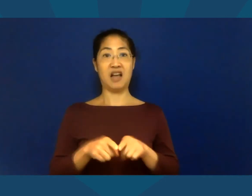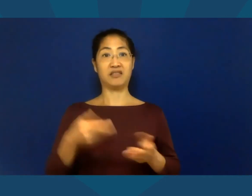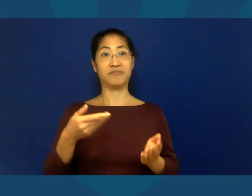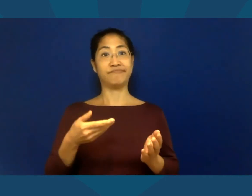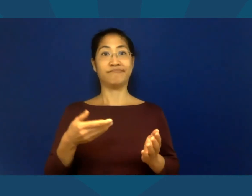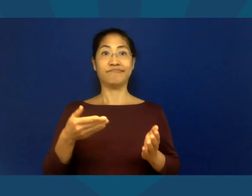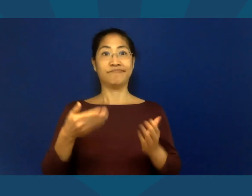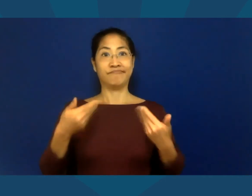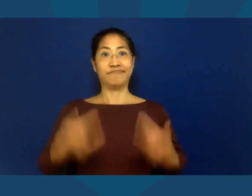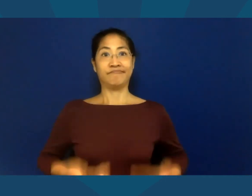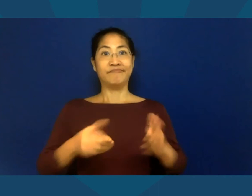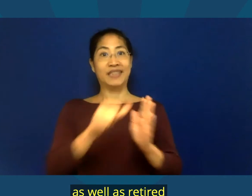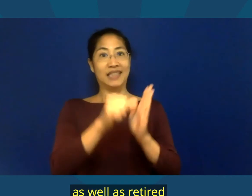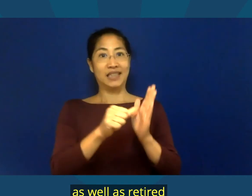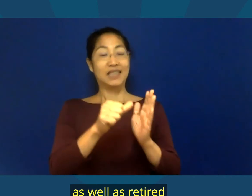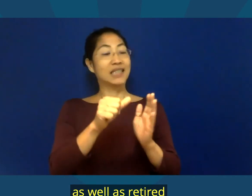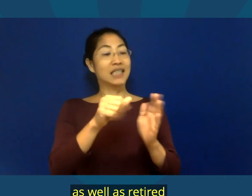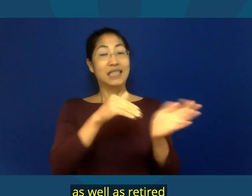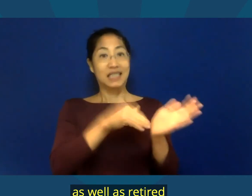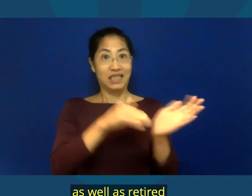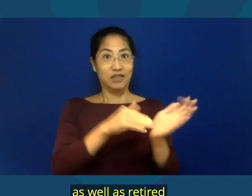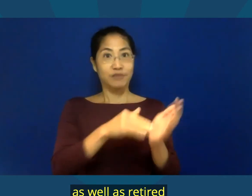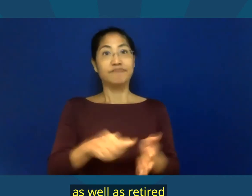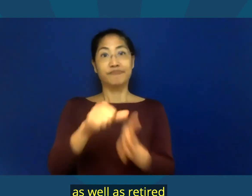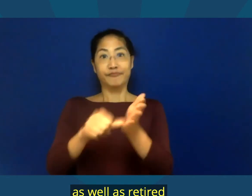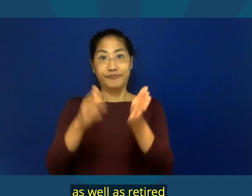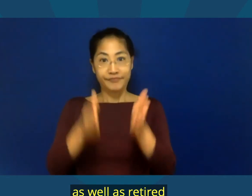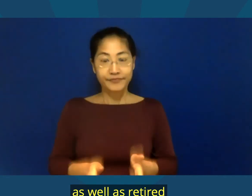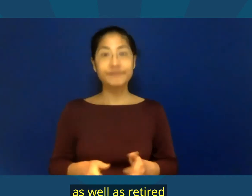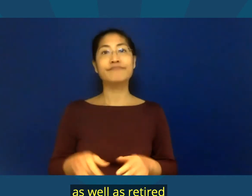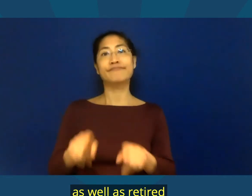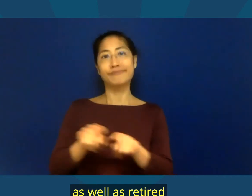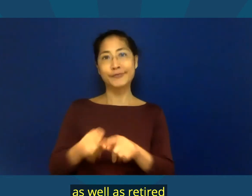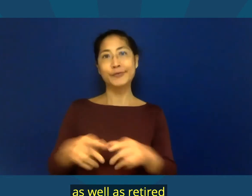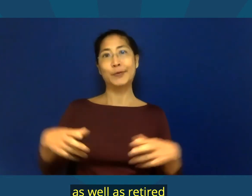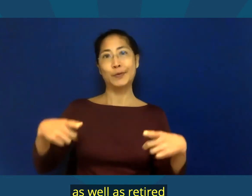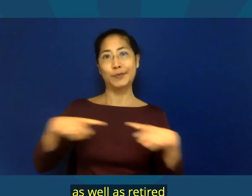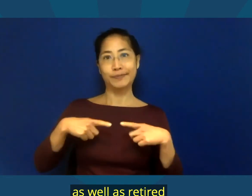As a physician and surgeon, as well as retired medical school professor,